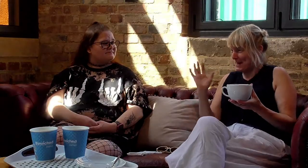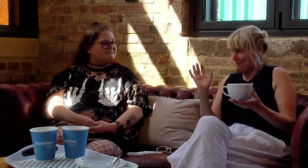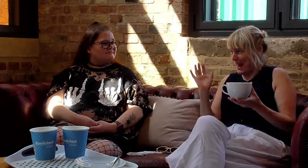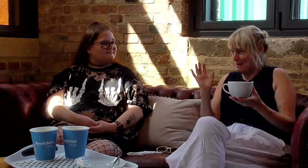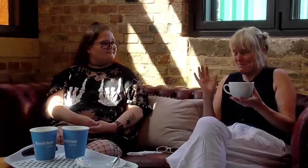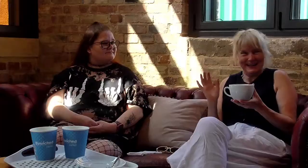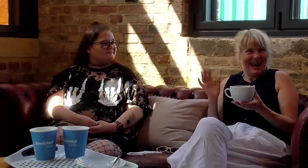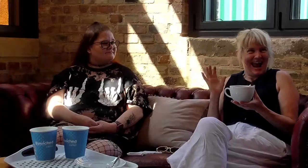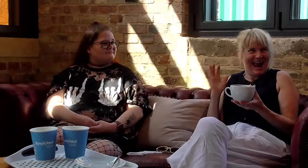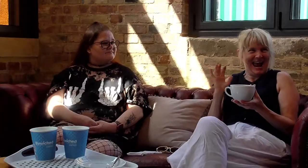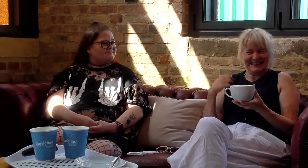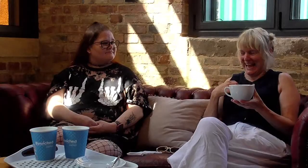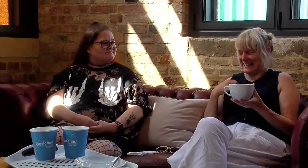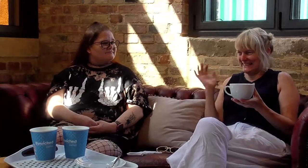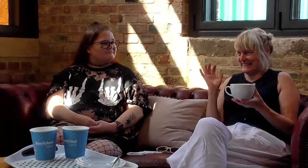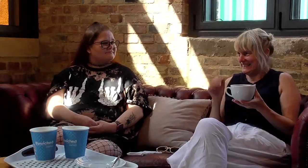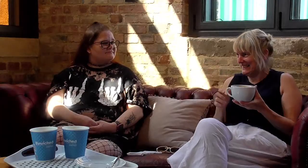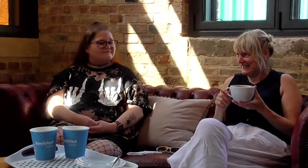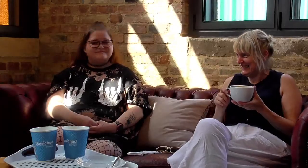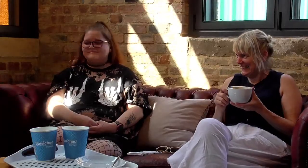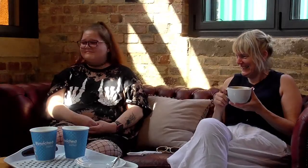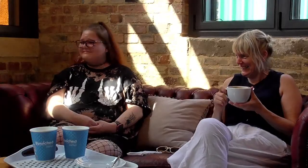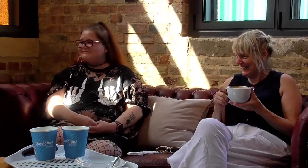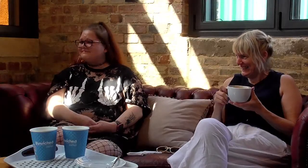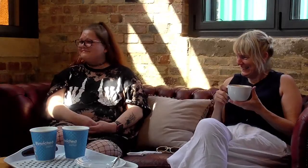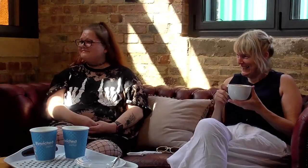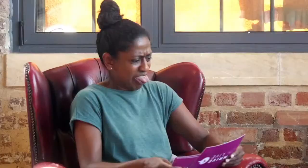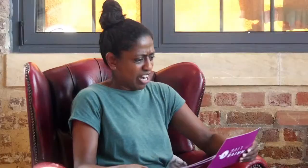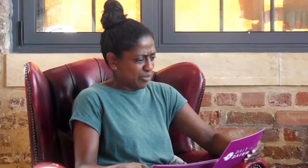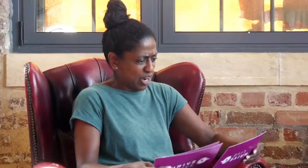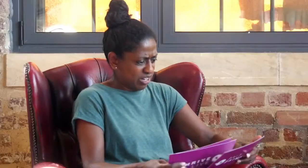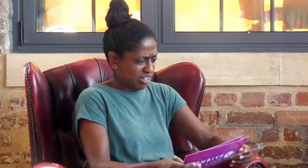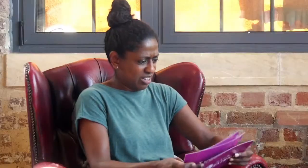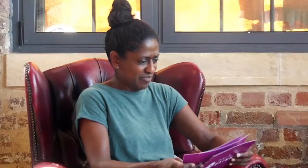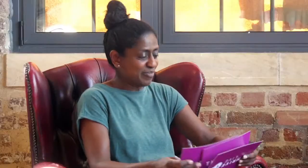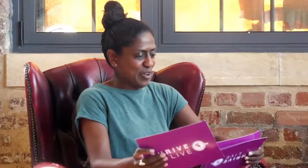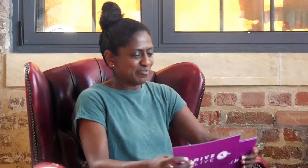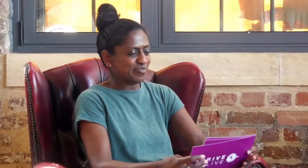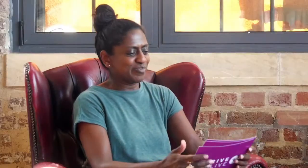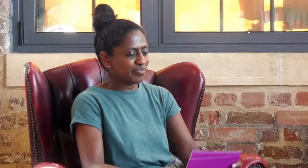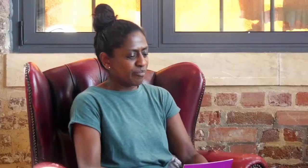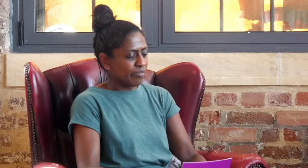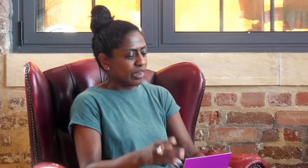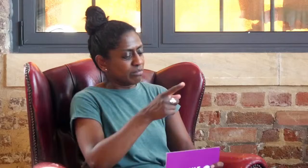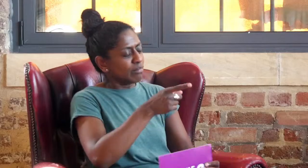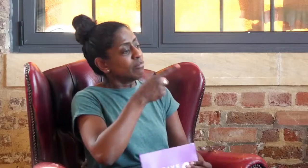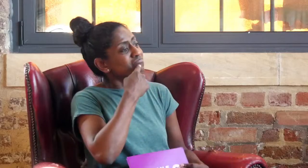with me? And I'm going, oh, there's a baby, there's a baby. I'm so excited. Yes. And yes, that links to